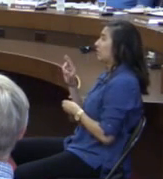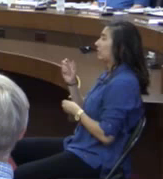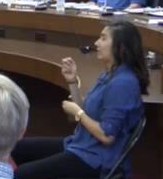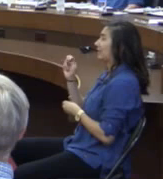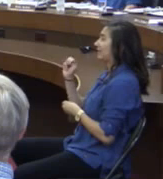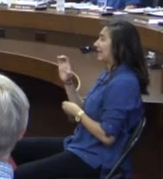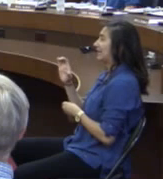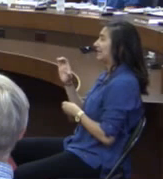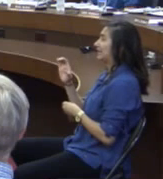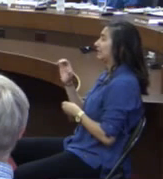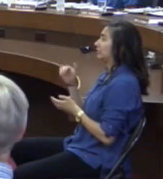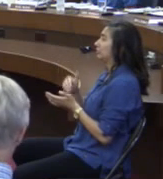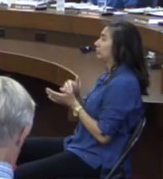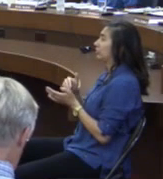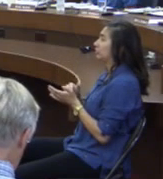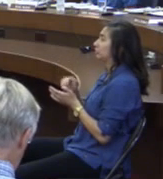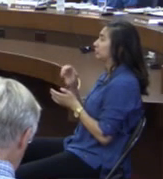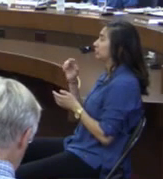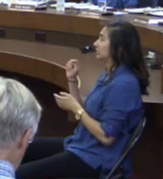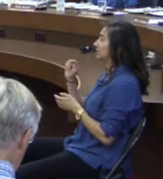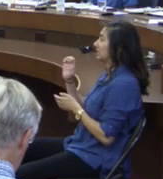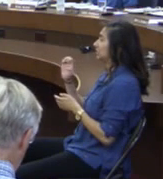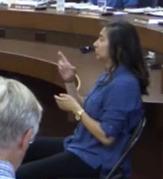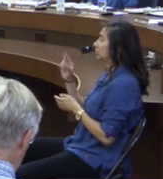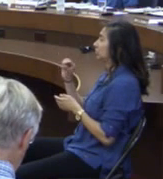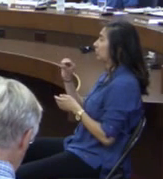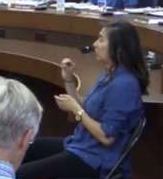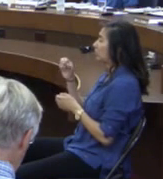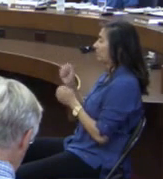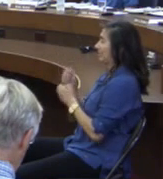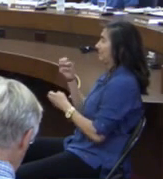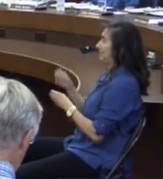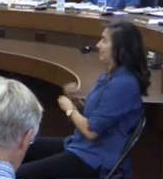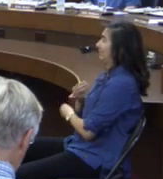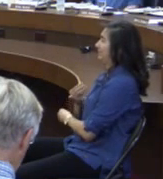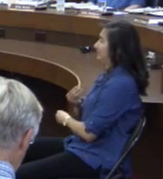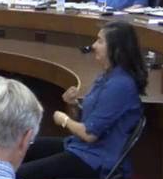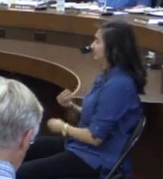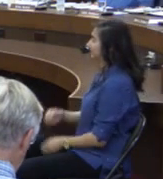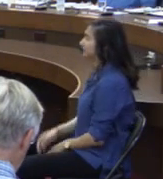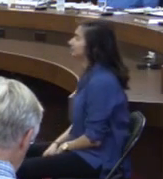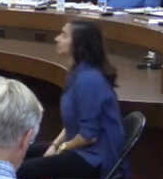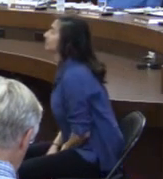chemistry is Dr. Techo, our dean of math, science, and engineering.